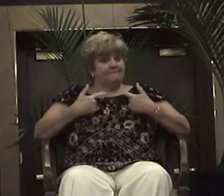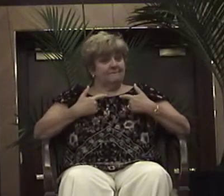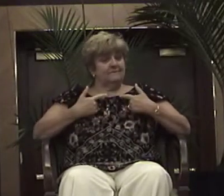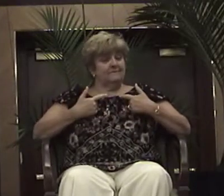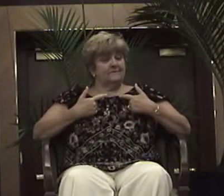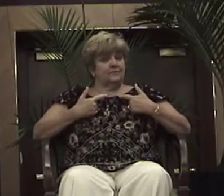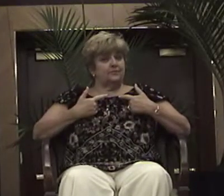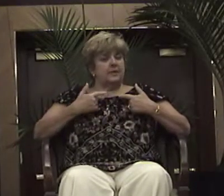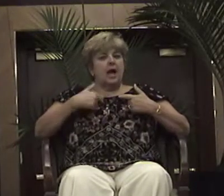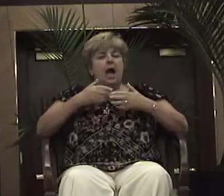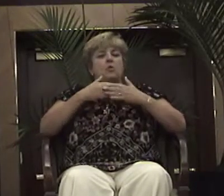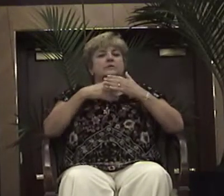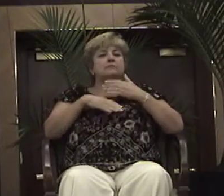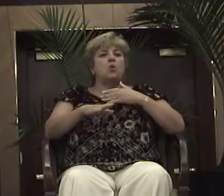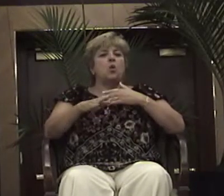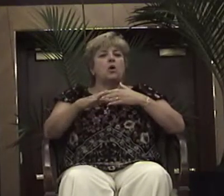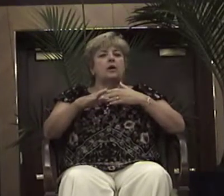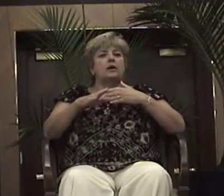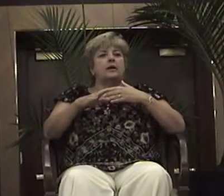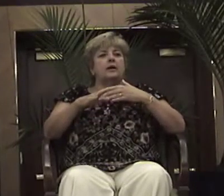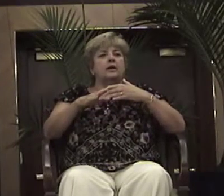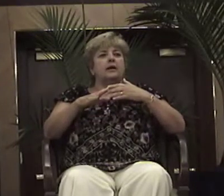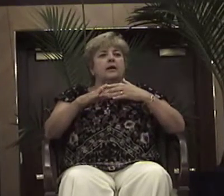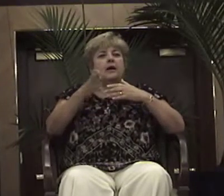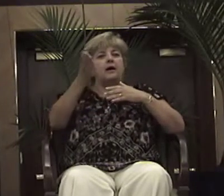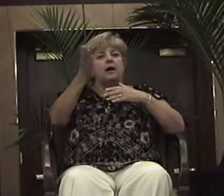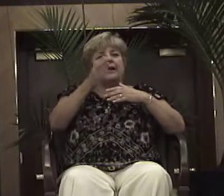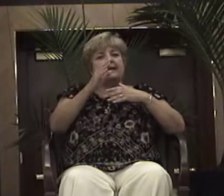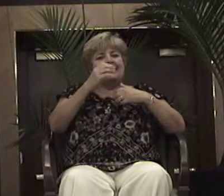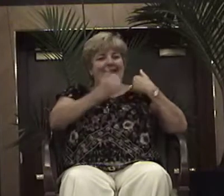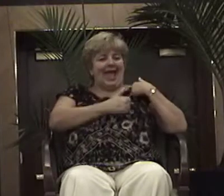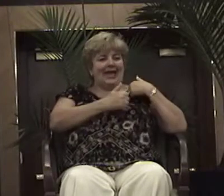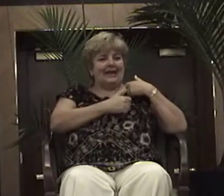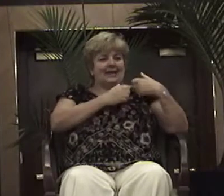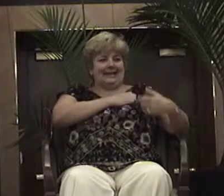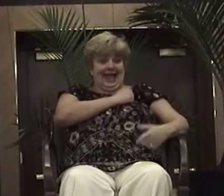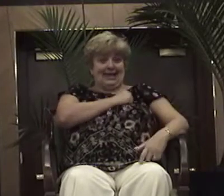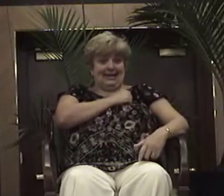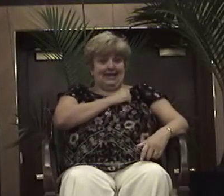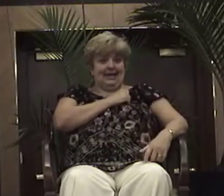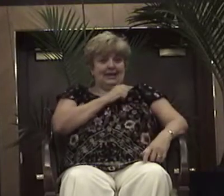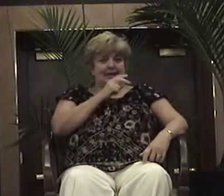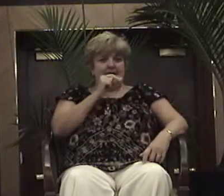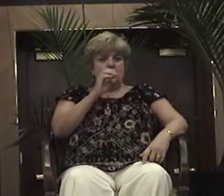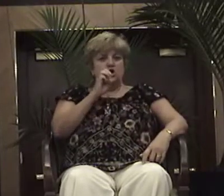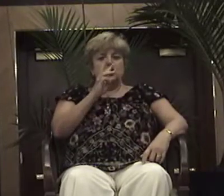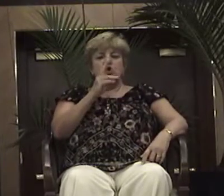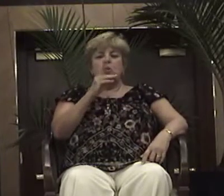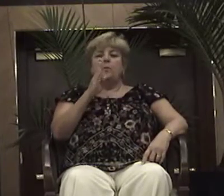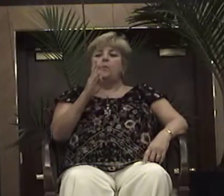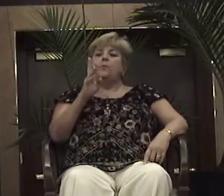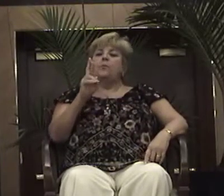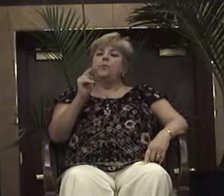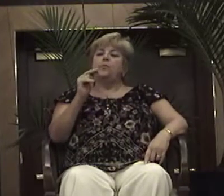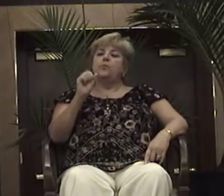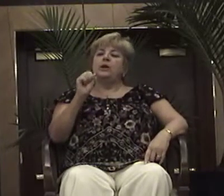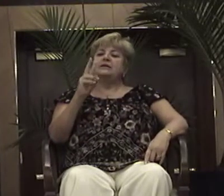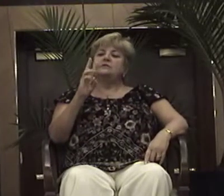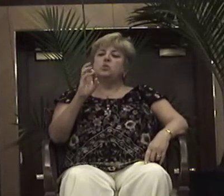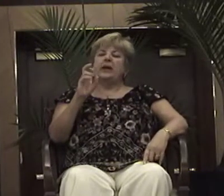I was born right on the border of the state of Maine, in New Brunswick. And it's an interesting thing. I don't go